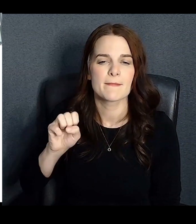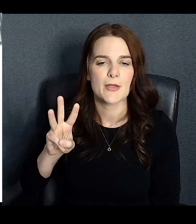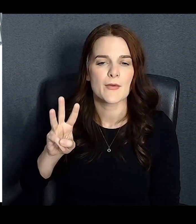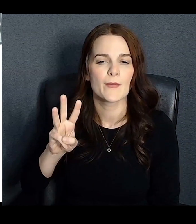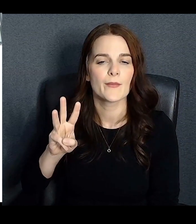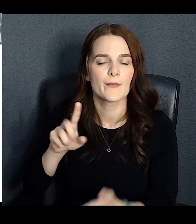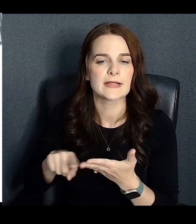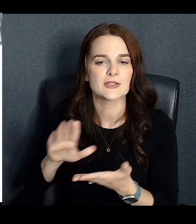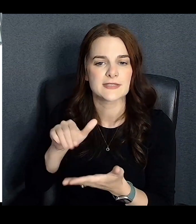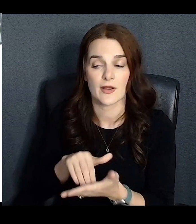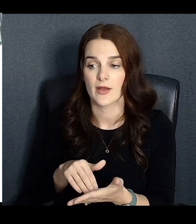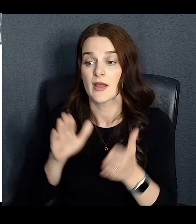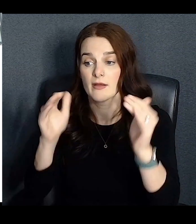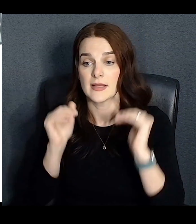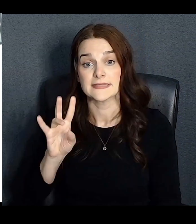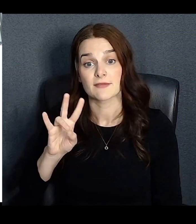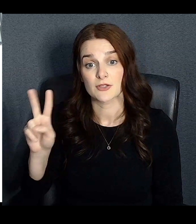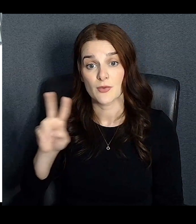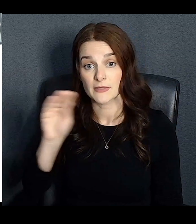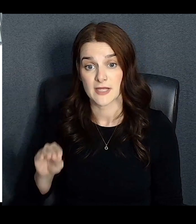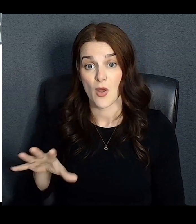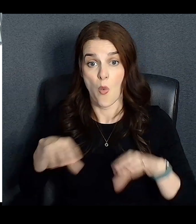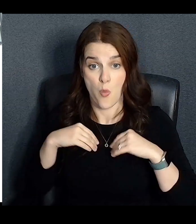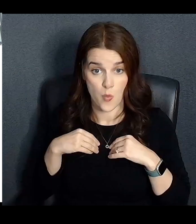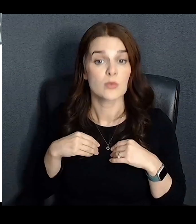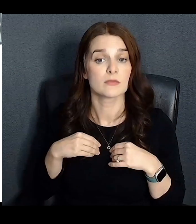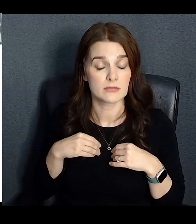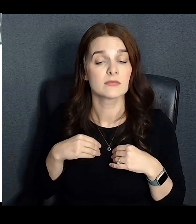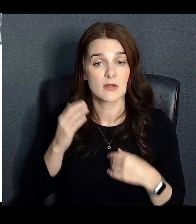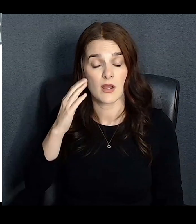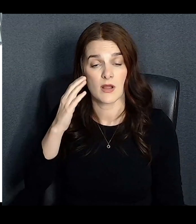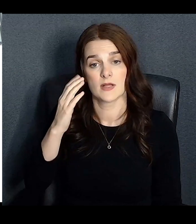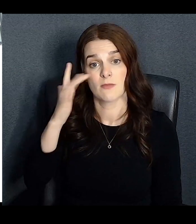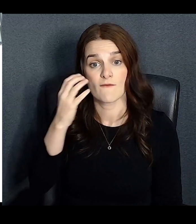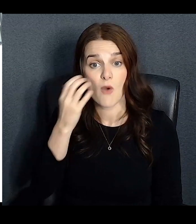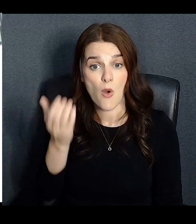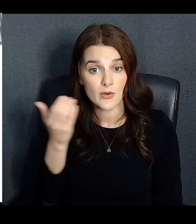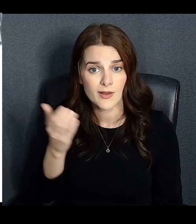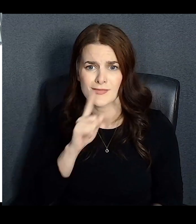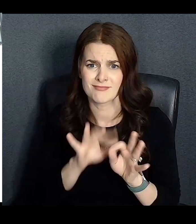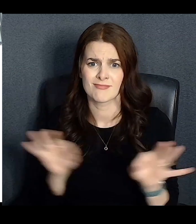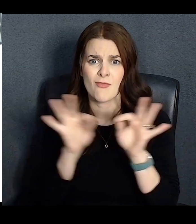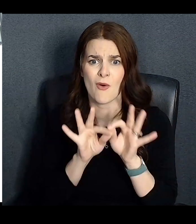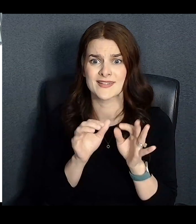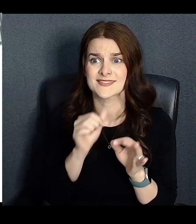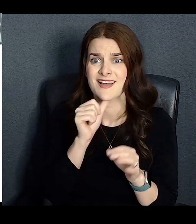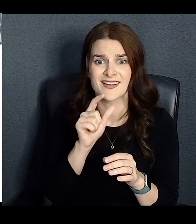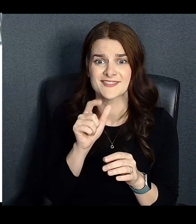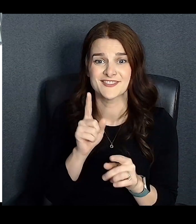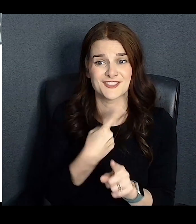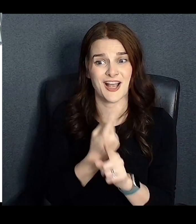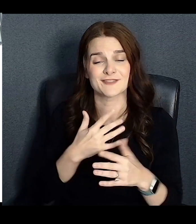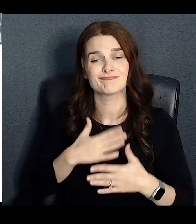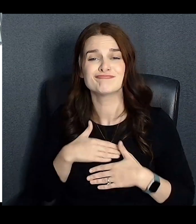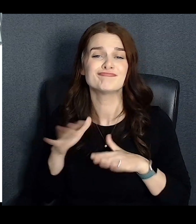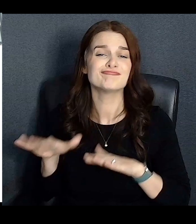with disabilities in the US own a smartphone. And really, this is important because the internet and internet access is more like a utility now